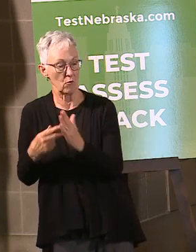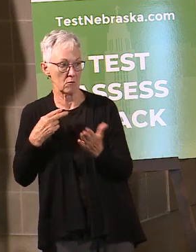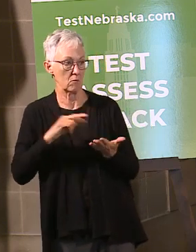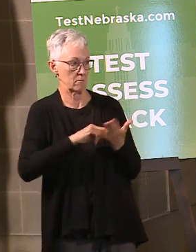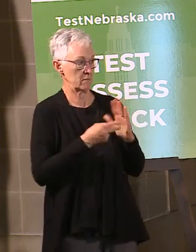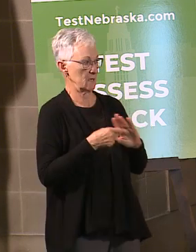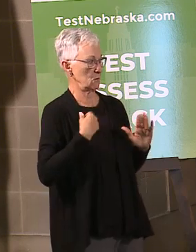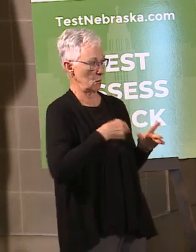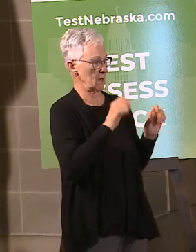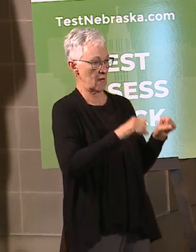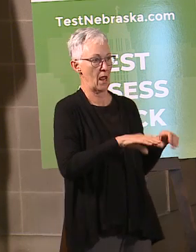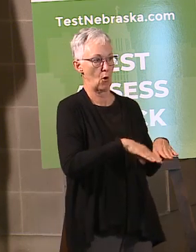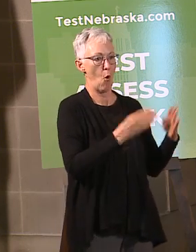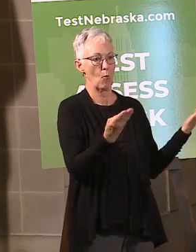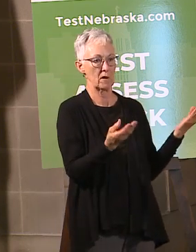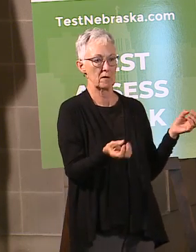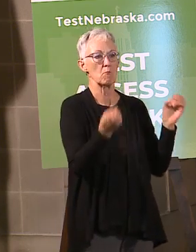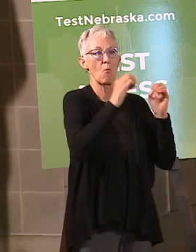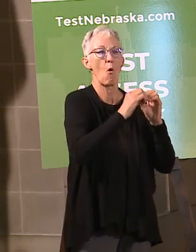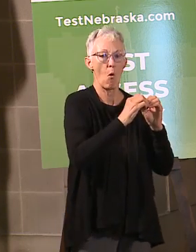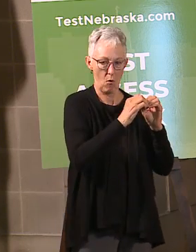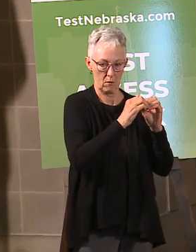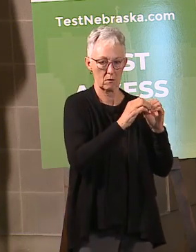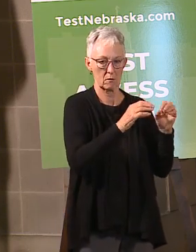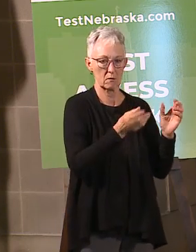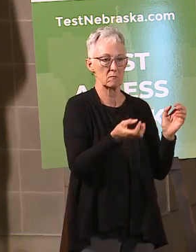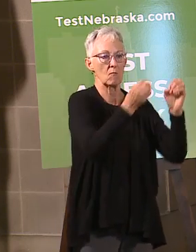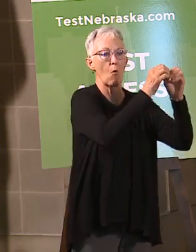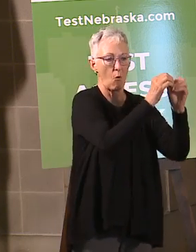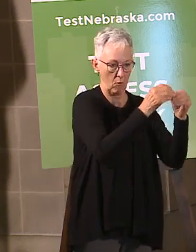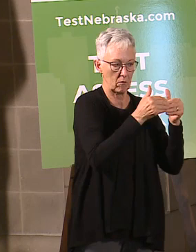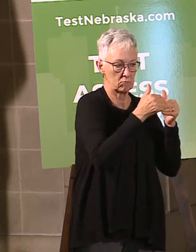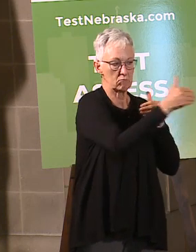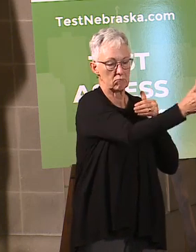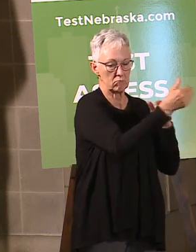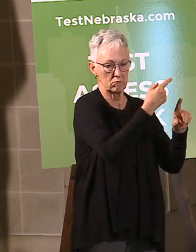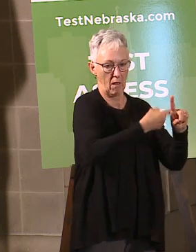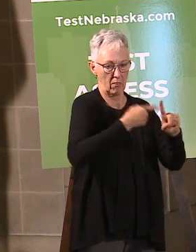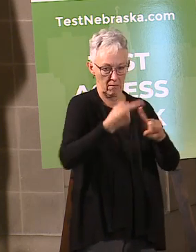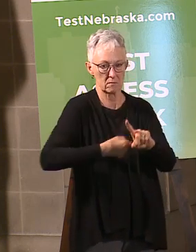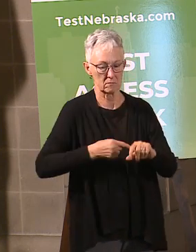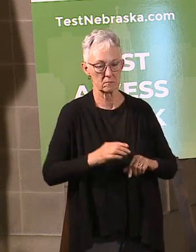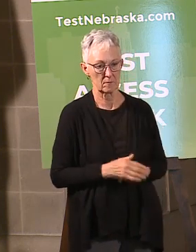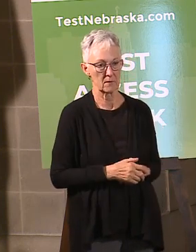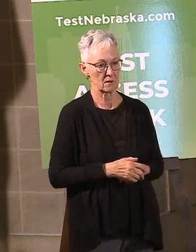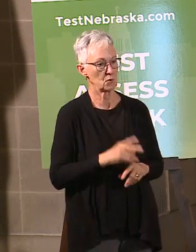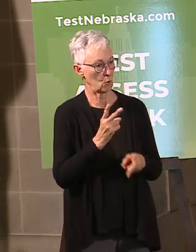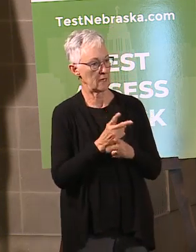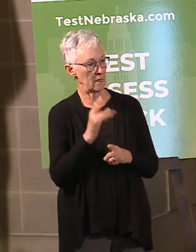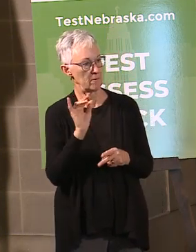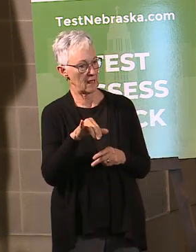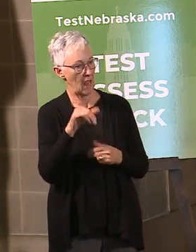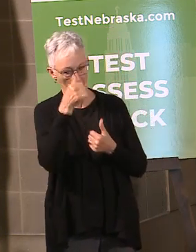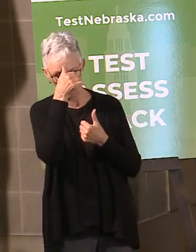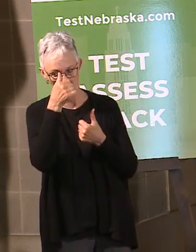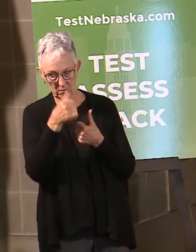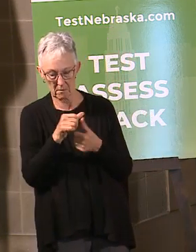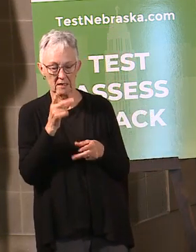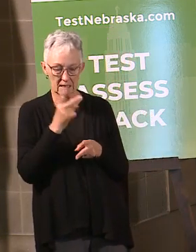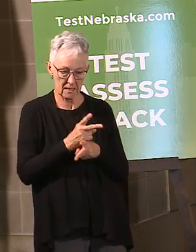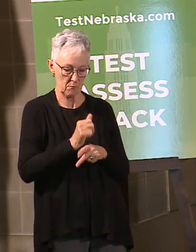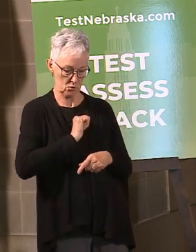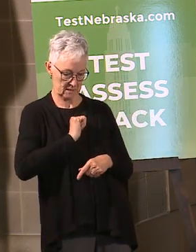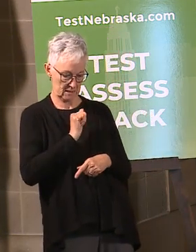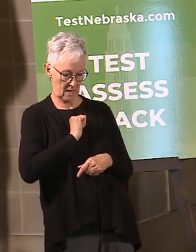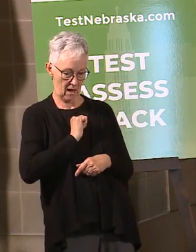help socially distance. So please, as you go to these events, as you look at these loosened restrictions, keep those things in mind, like keeping 6 feet between yourself